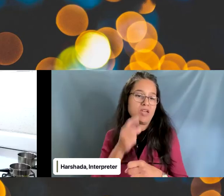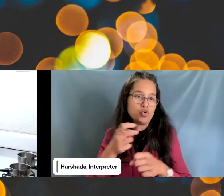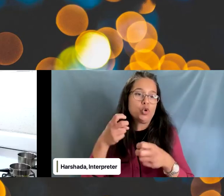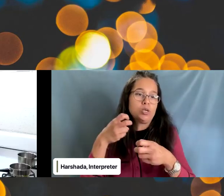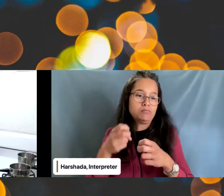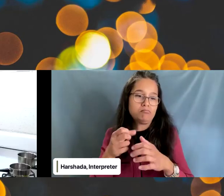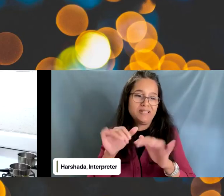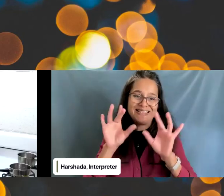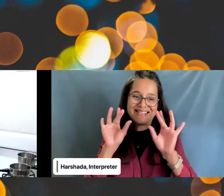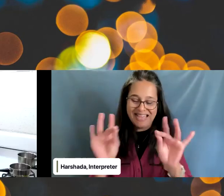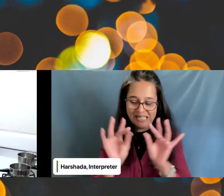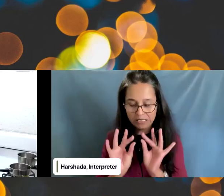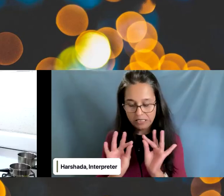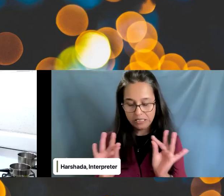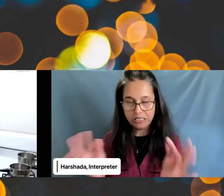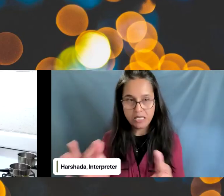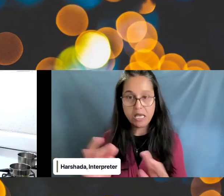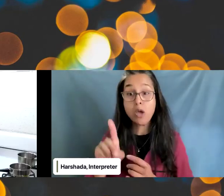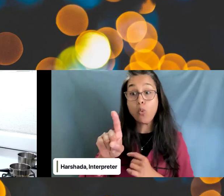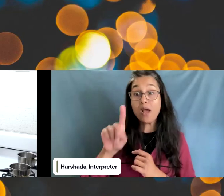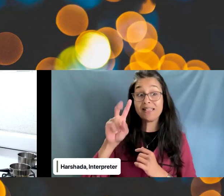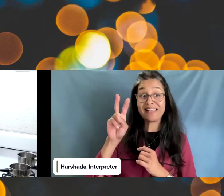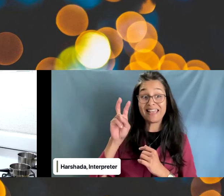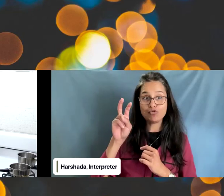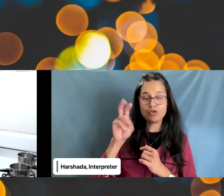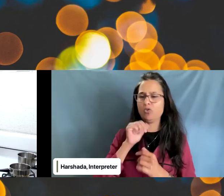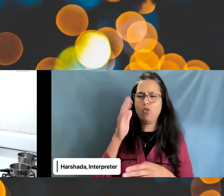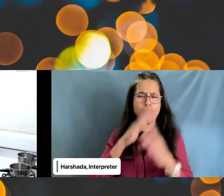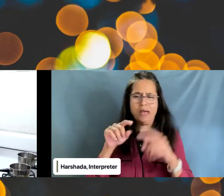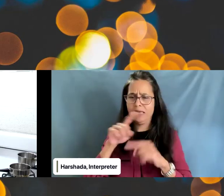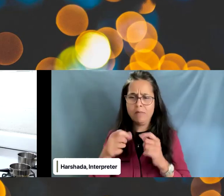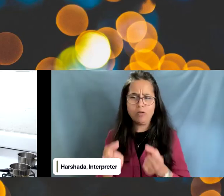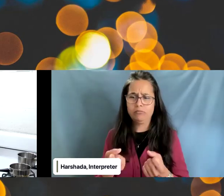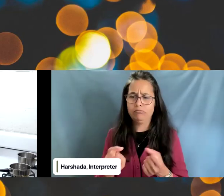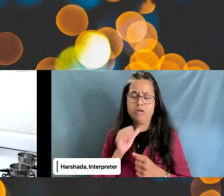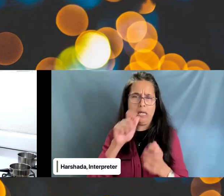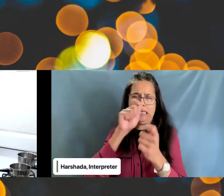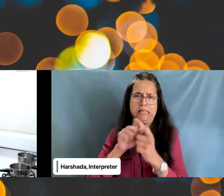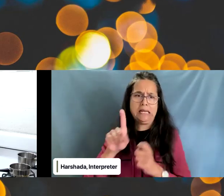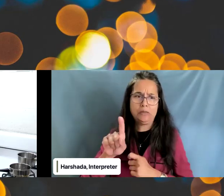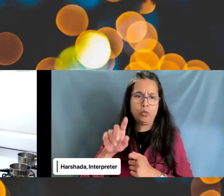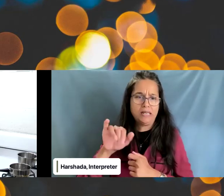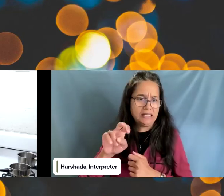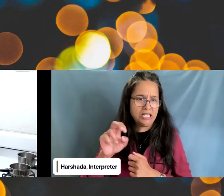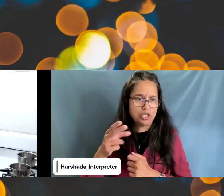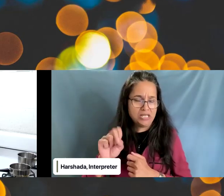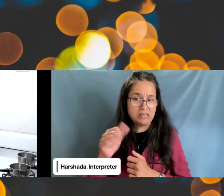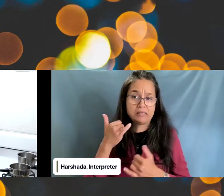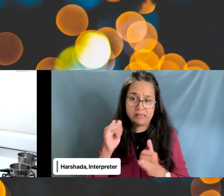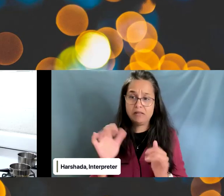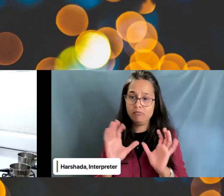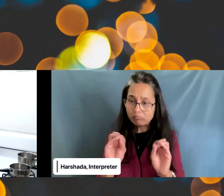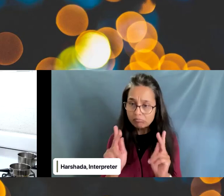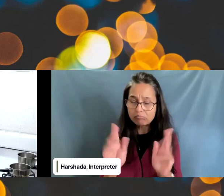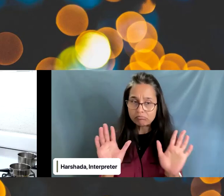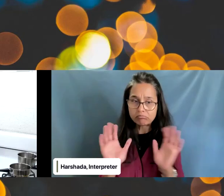inch high wall. If it's not exactly 1 inch, don't worry. It'll still hold the whole mixture together